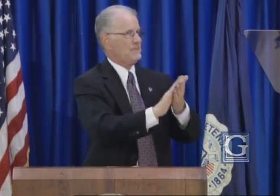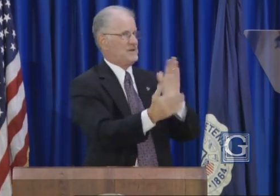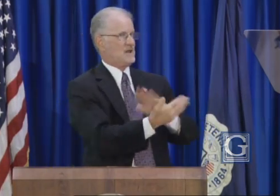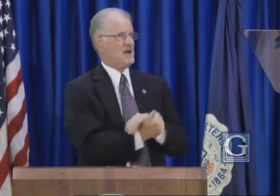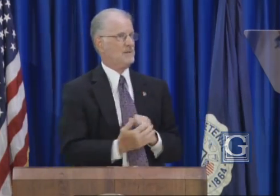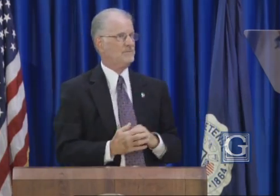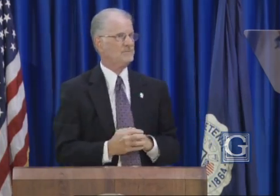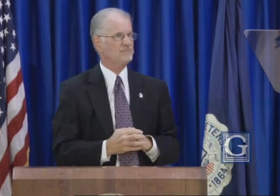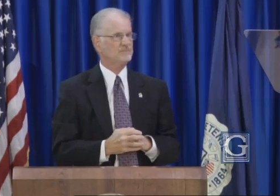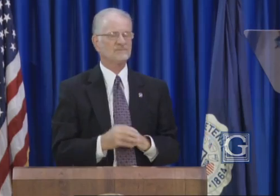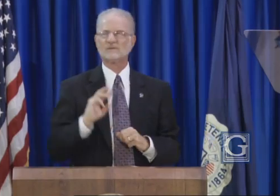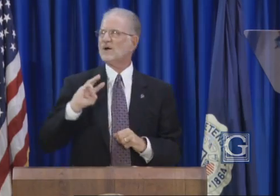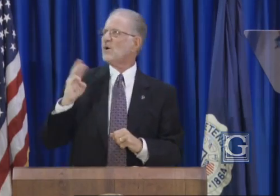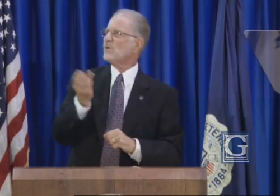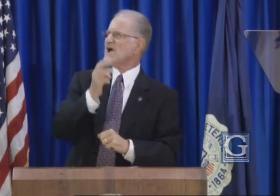become.